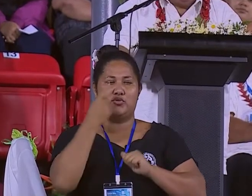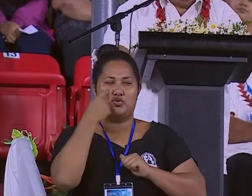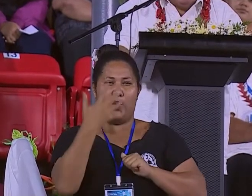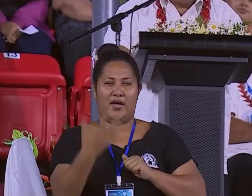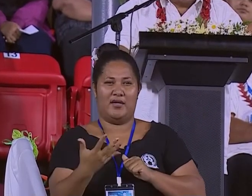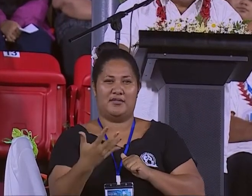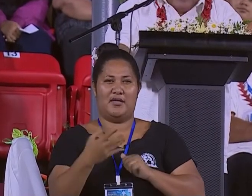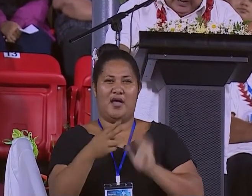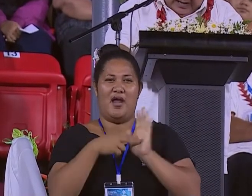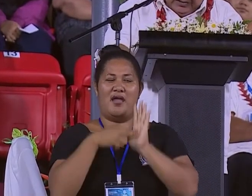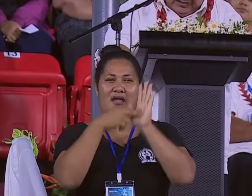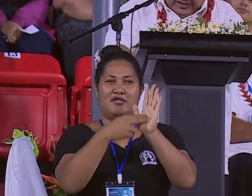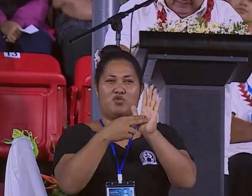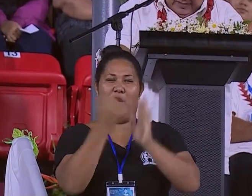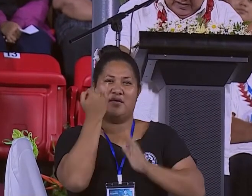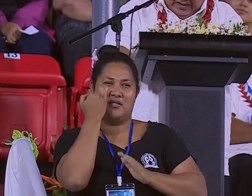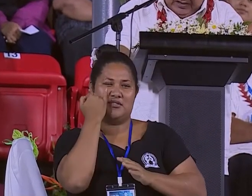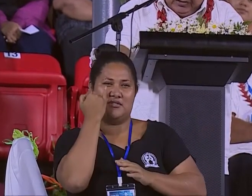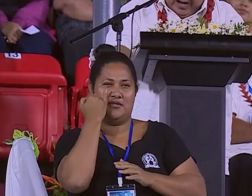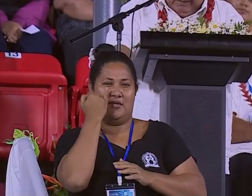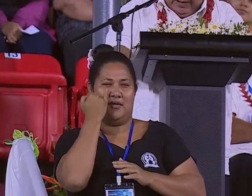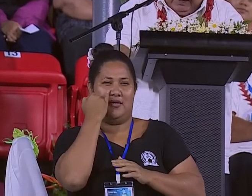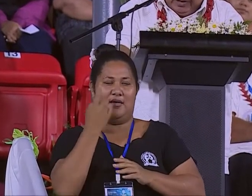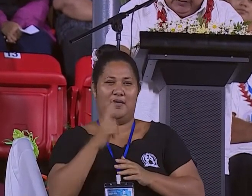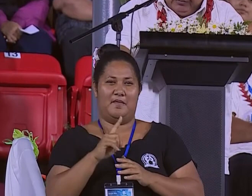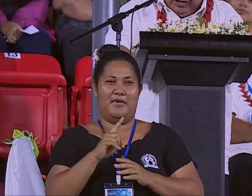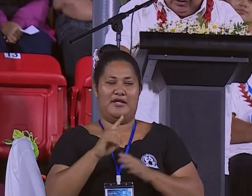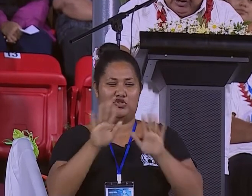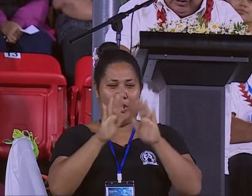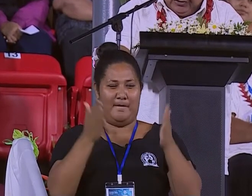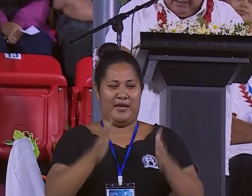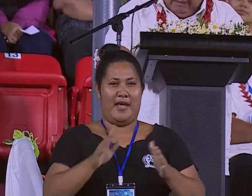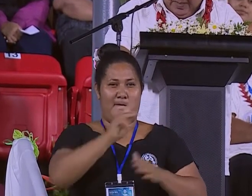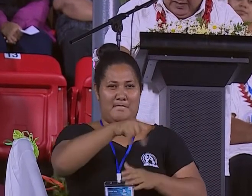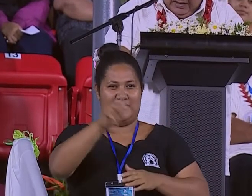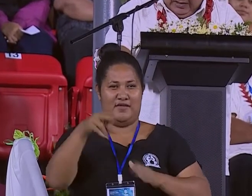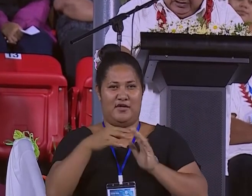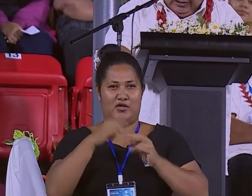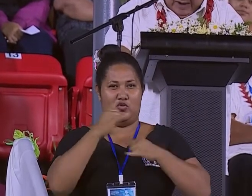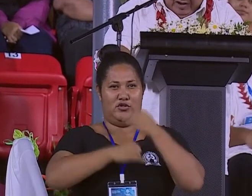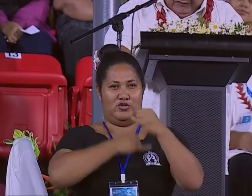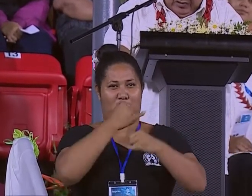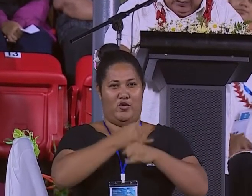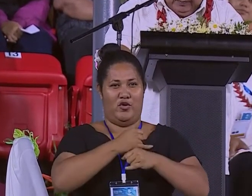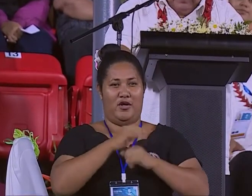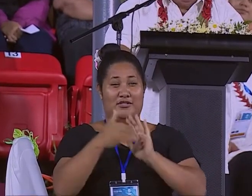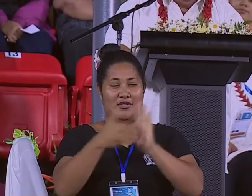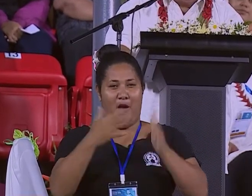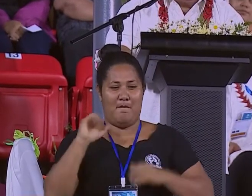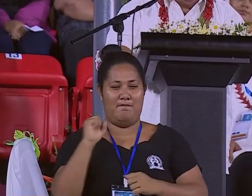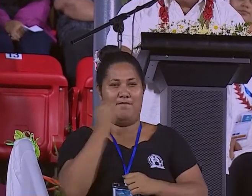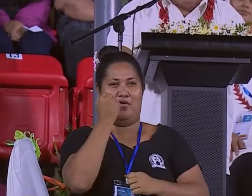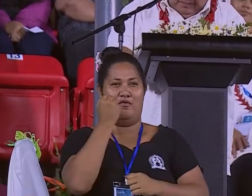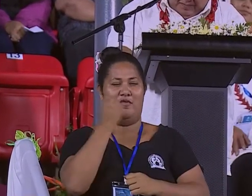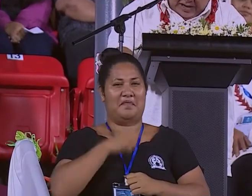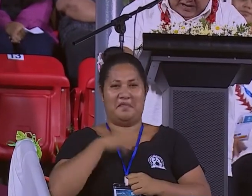in showcasing national identity and shaping Pacific regionalism is